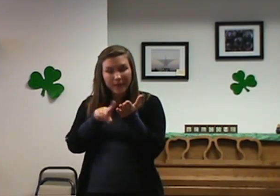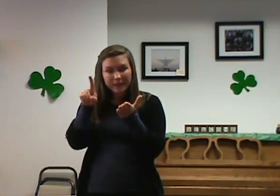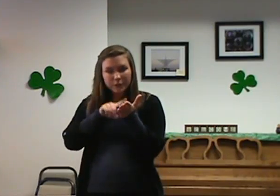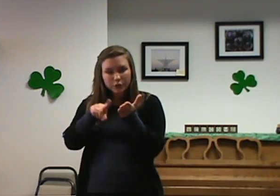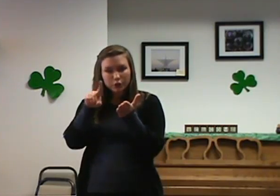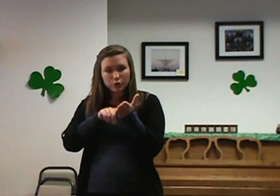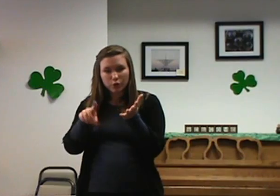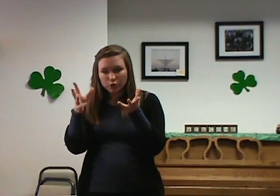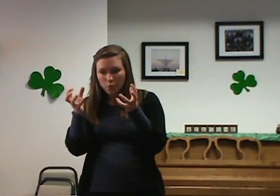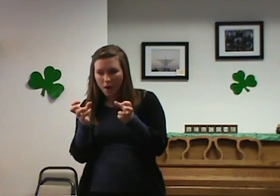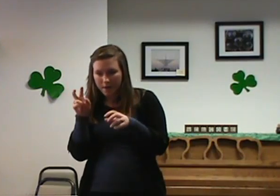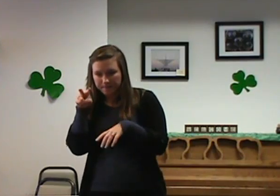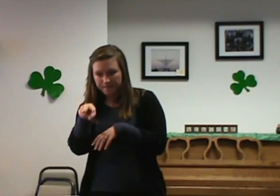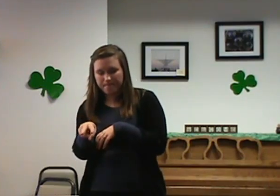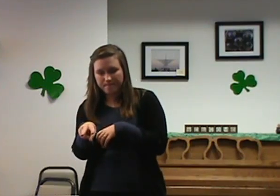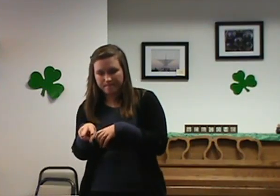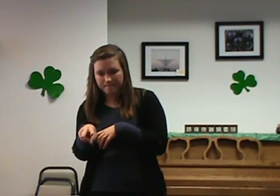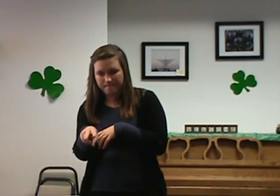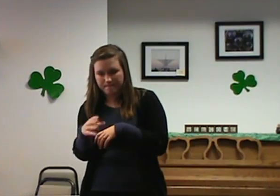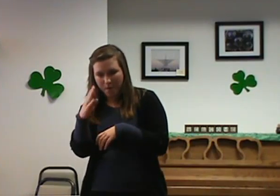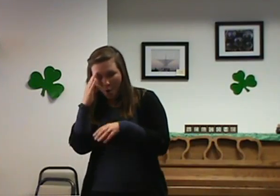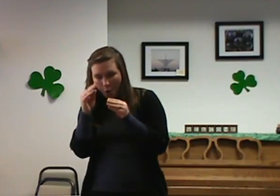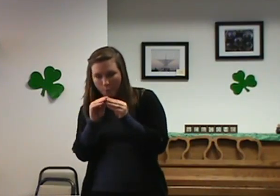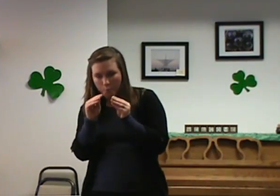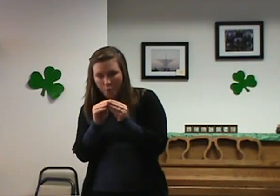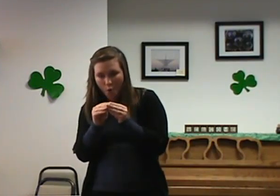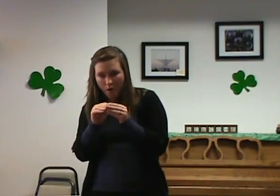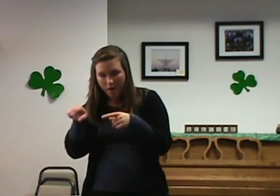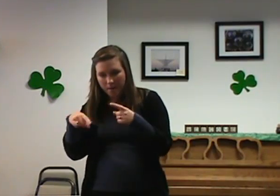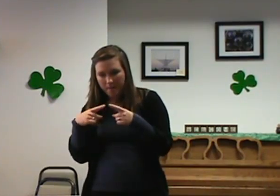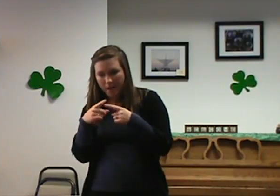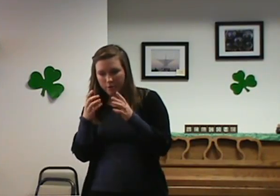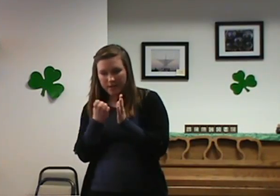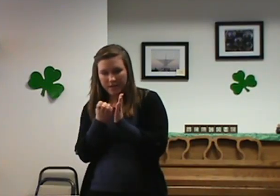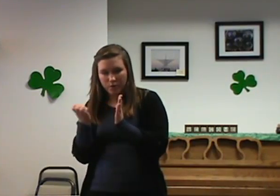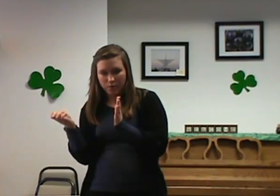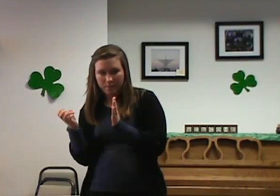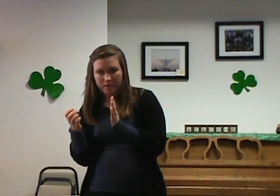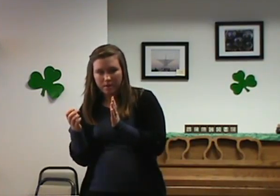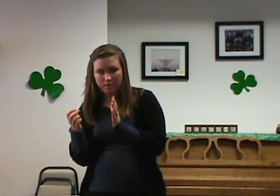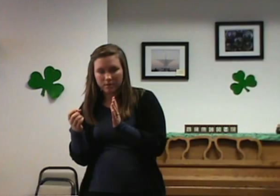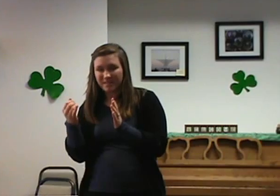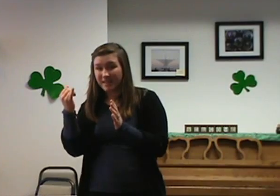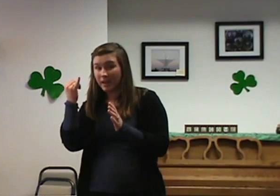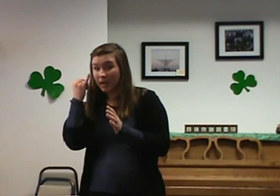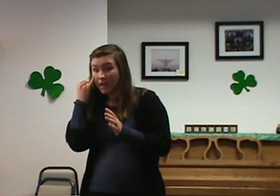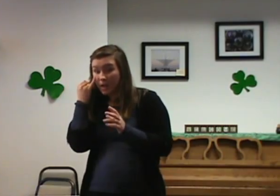place, as long as they mention that, they're given the benefit of a discount on that.